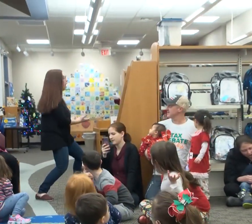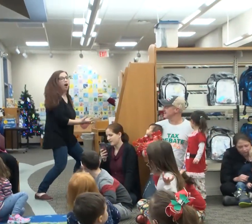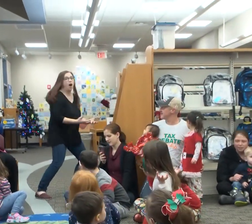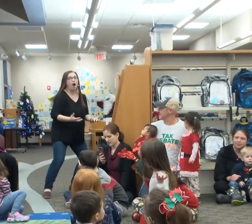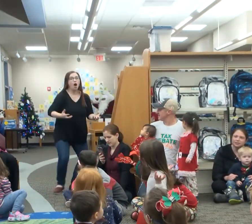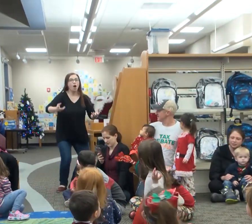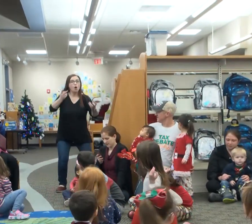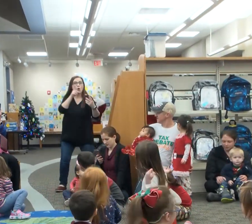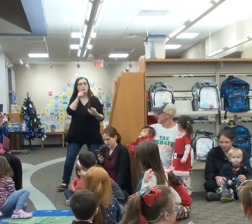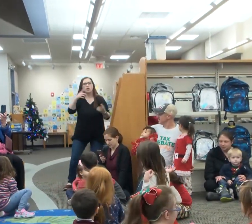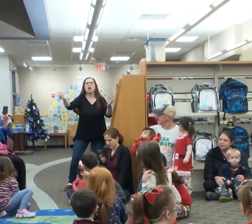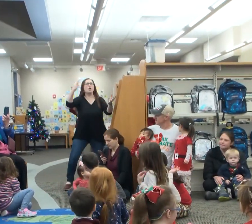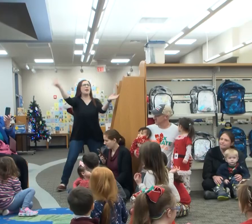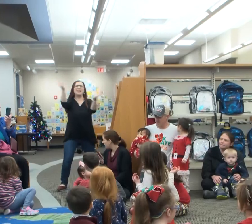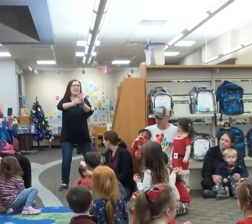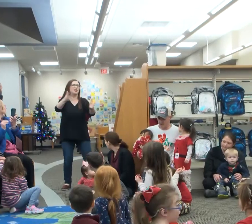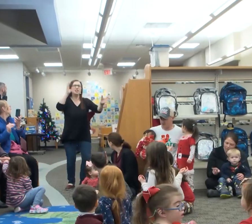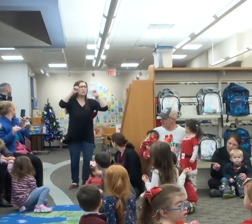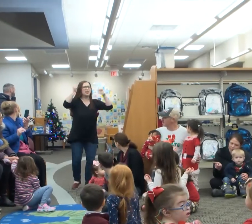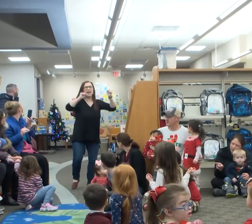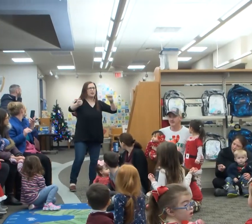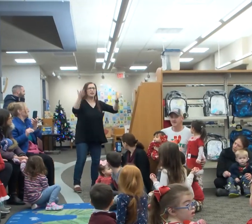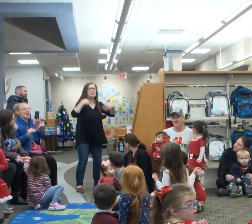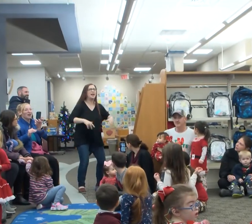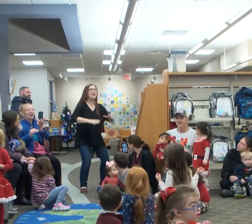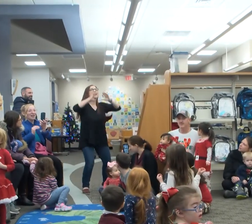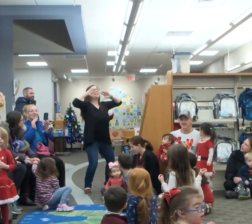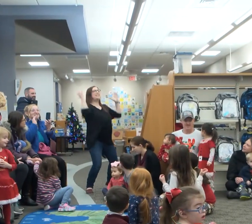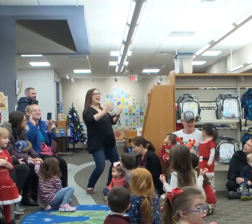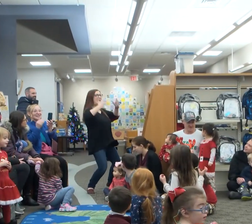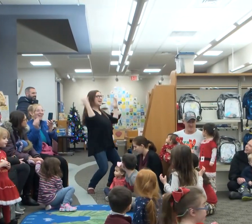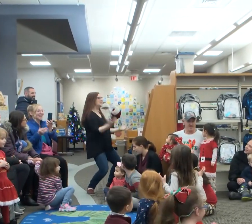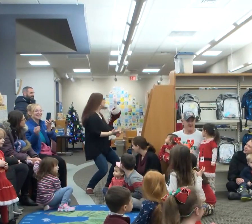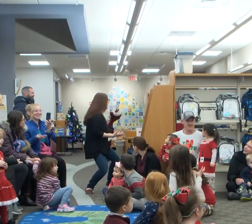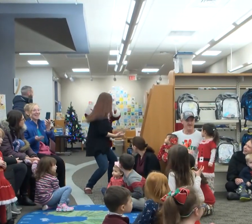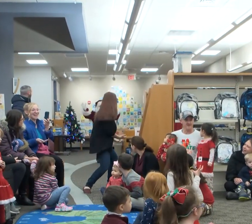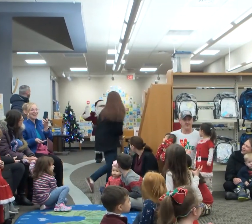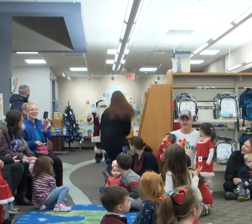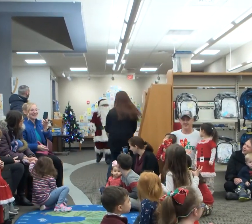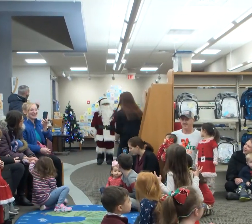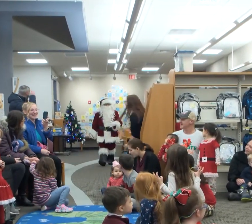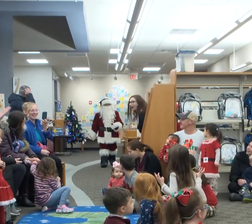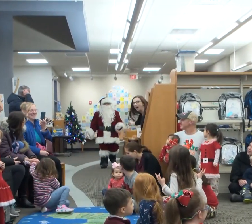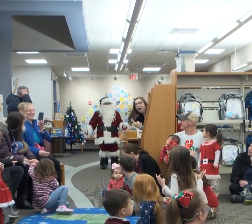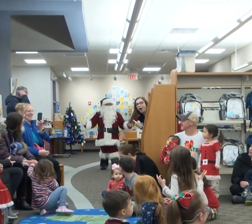Santa! Oh, again, you can do it louder. Come on. Santa!